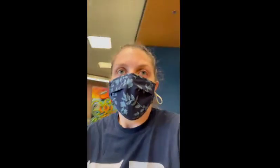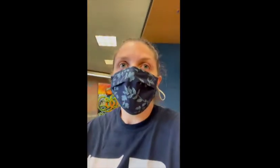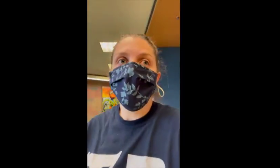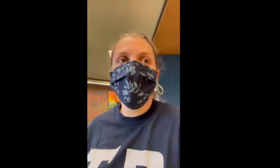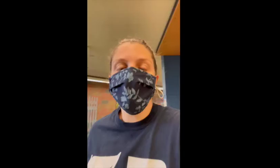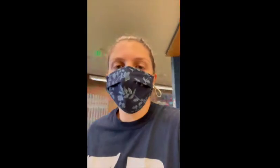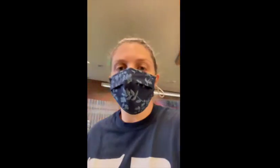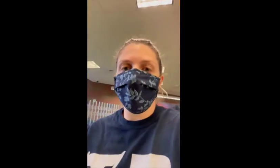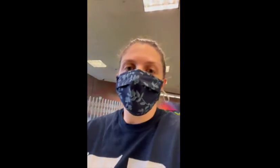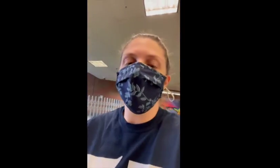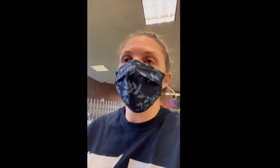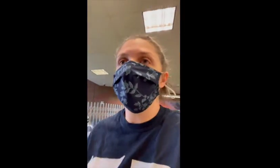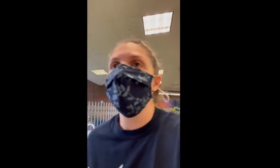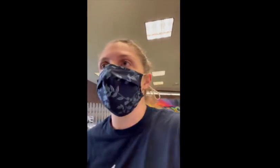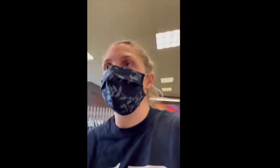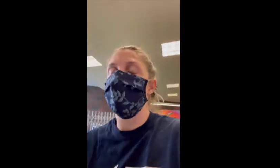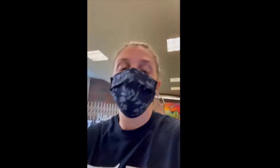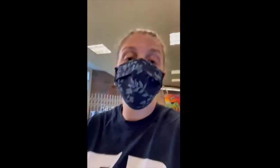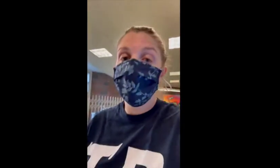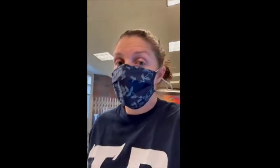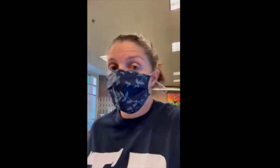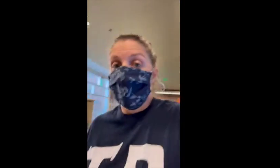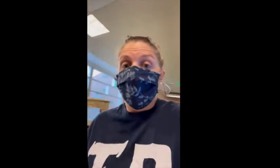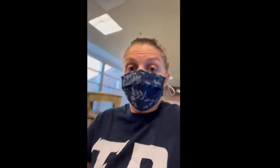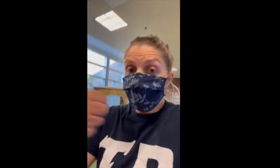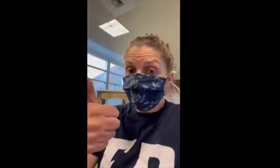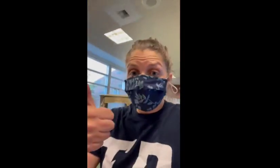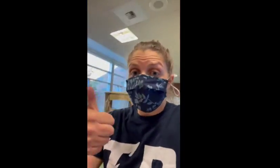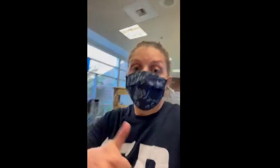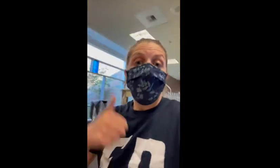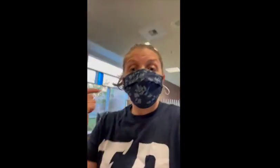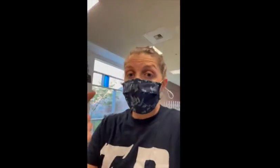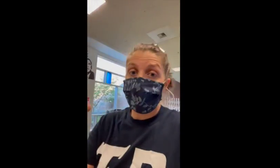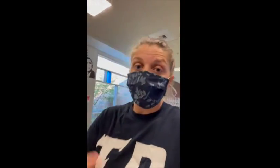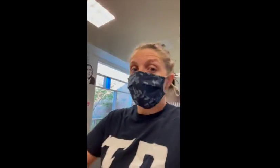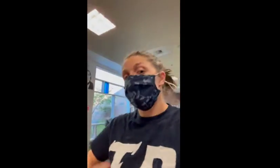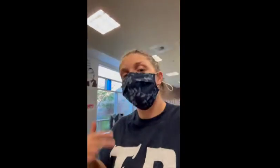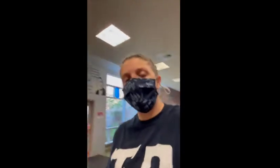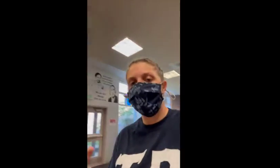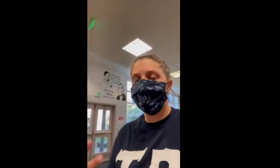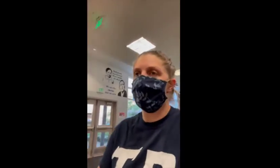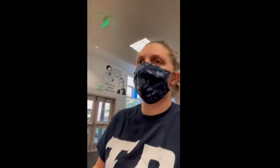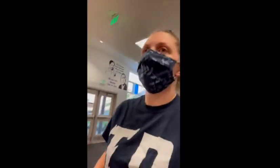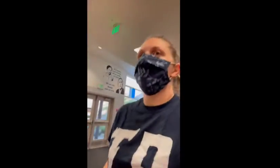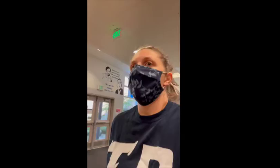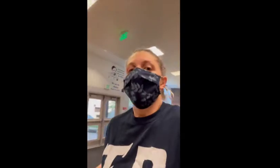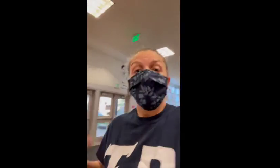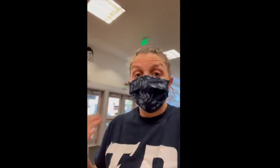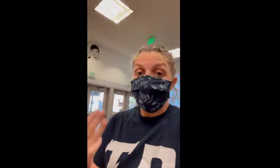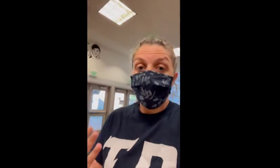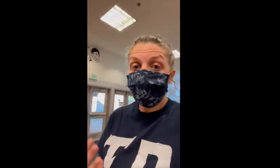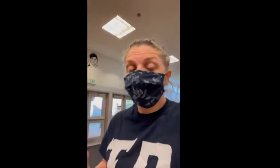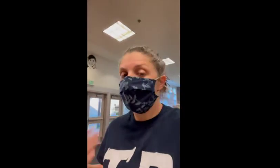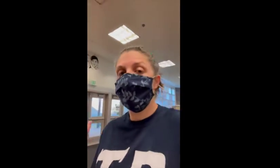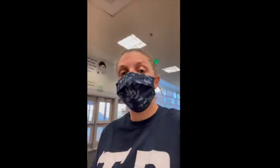In our music department, you can take orchestra, band, jazz band, guitar,